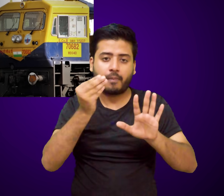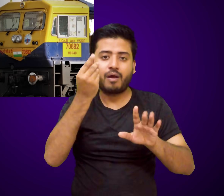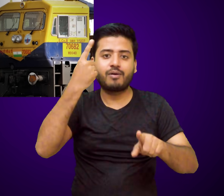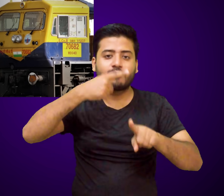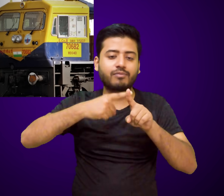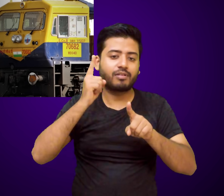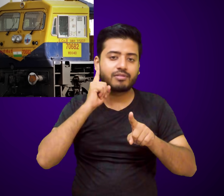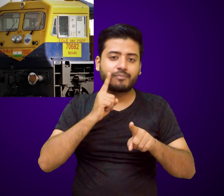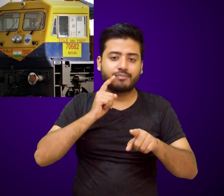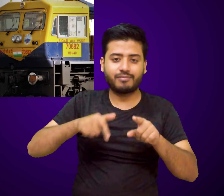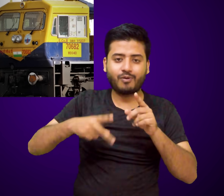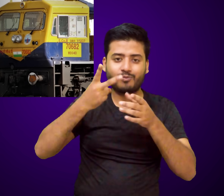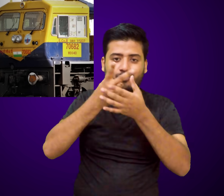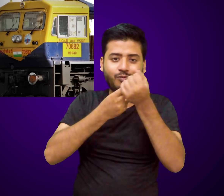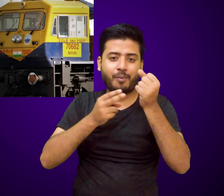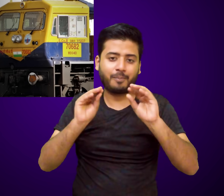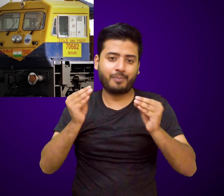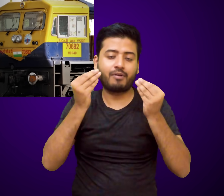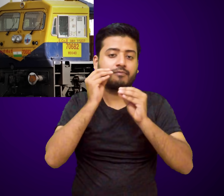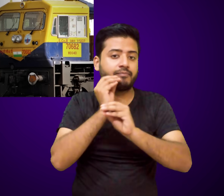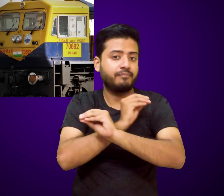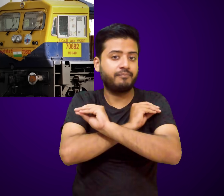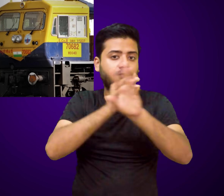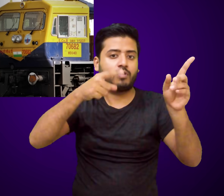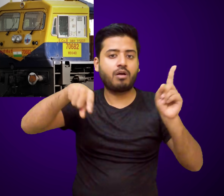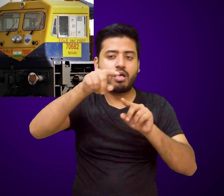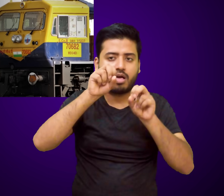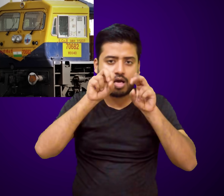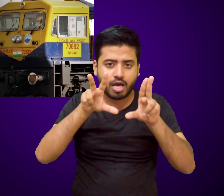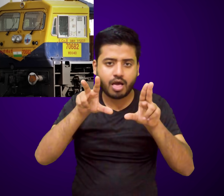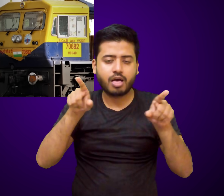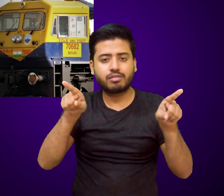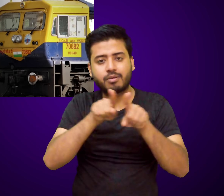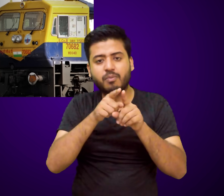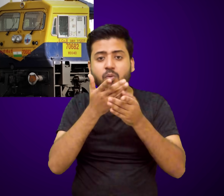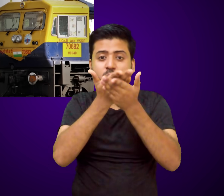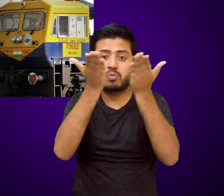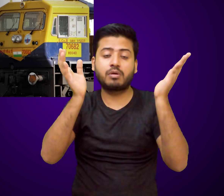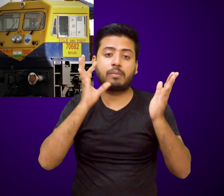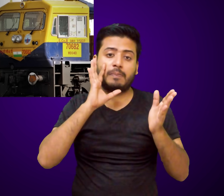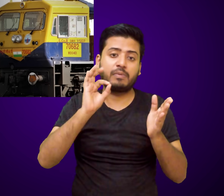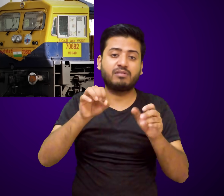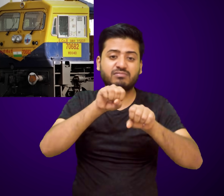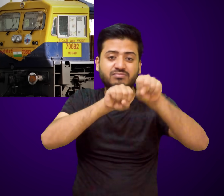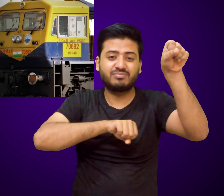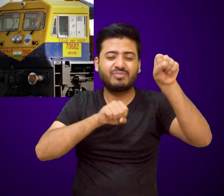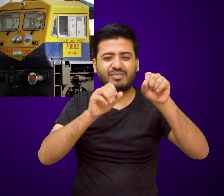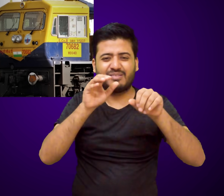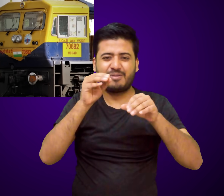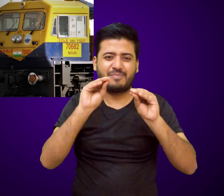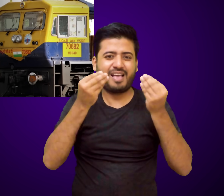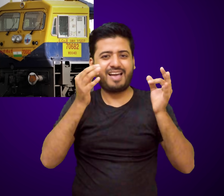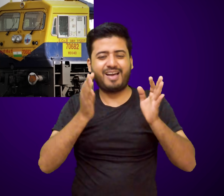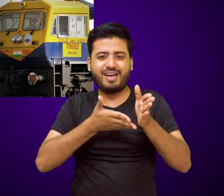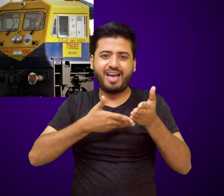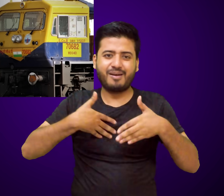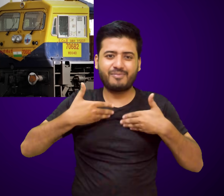To prevent future rejections, follow these steps during your next application. Read instructions carefully. Follow